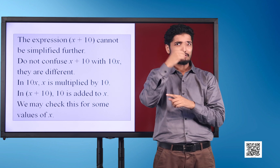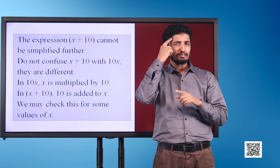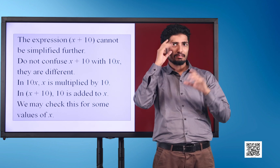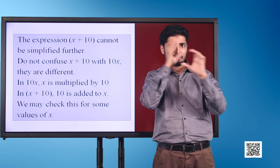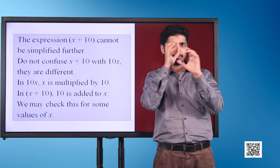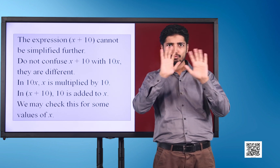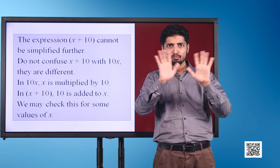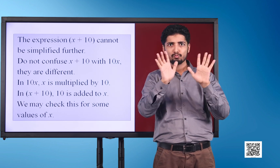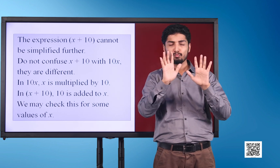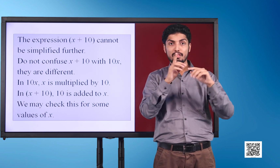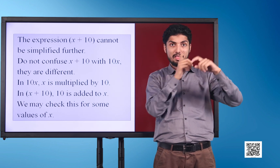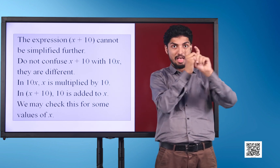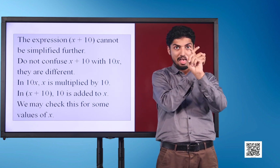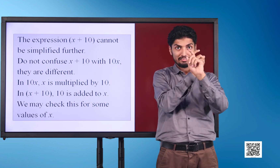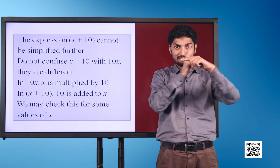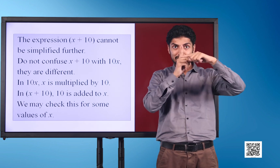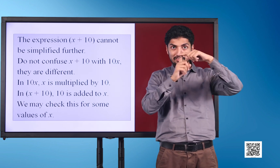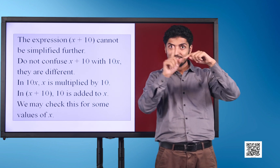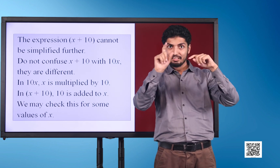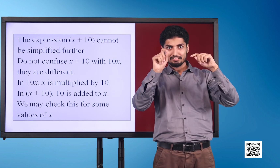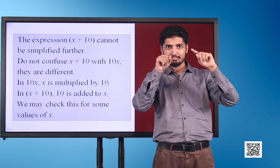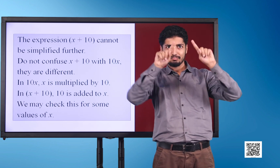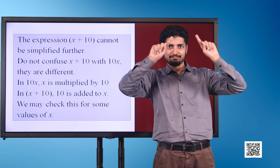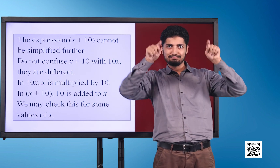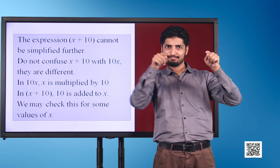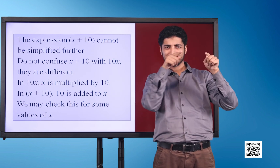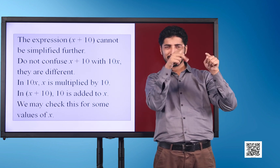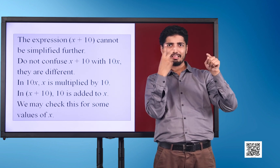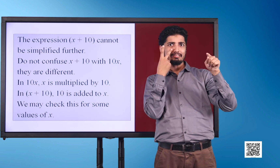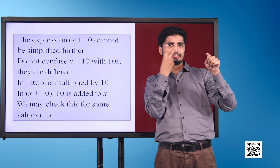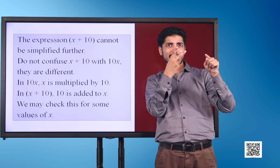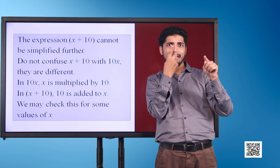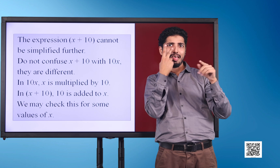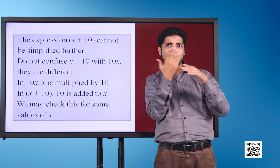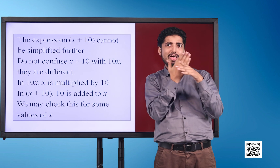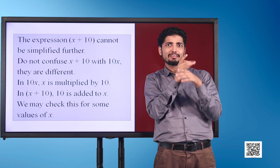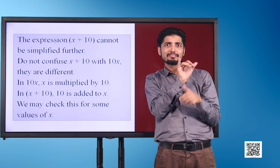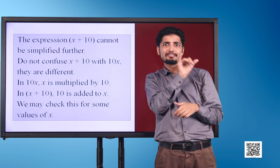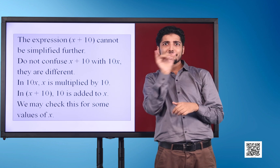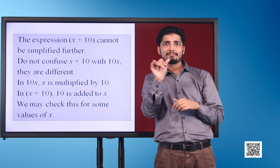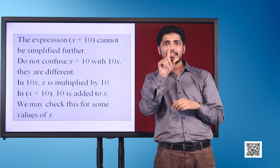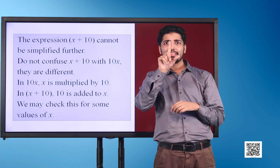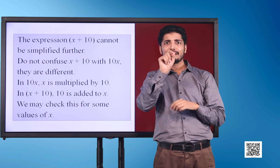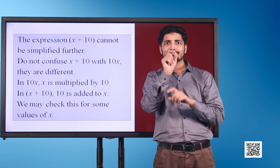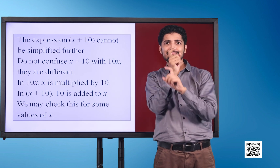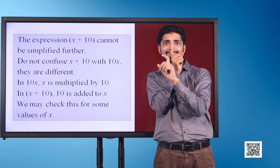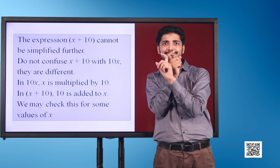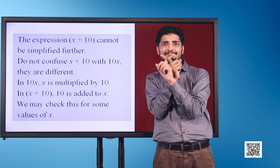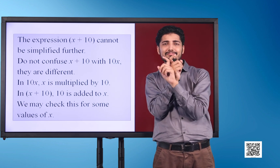In 10x, x is multiplied by 10. In x plus 10, 10 is added to x. We may check this